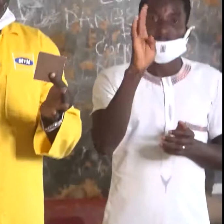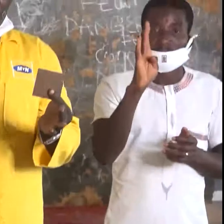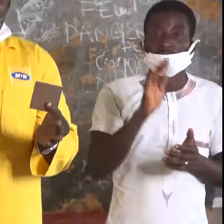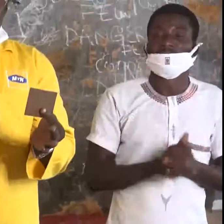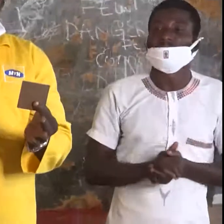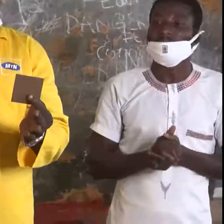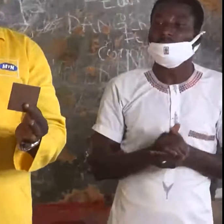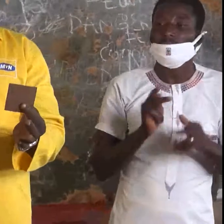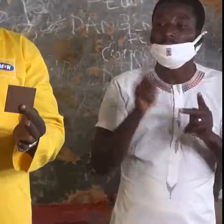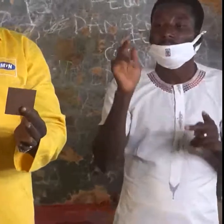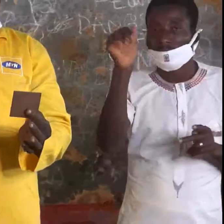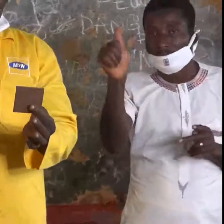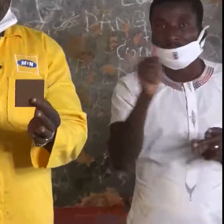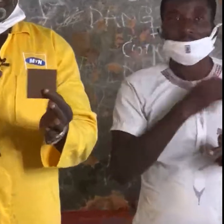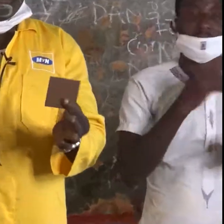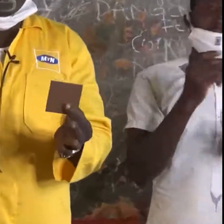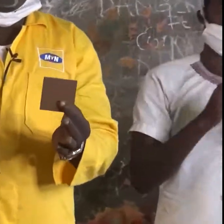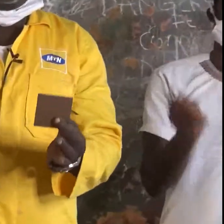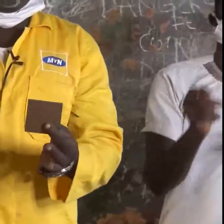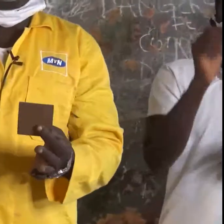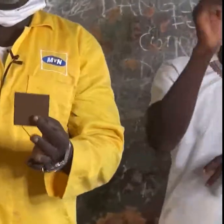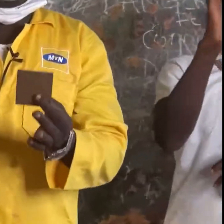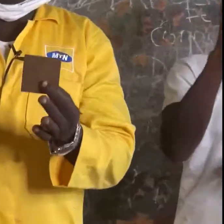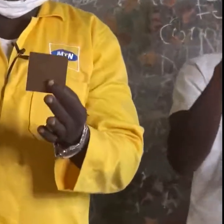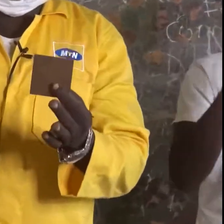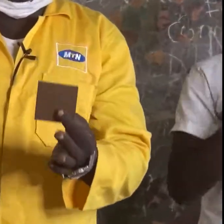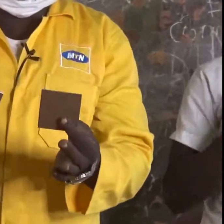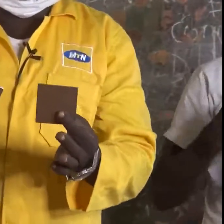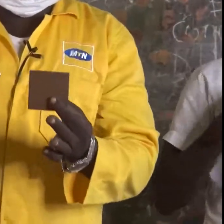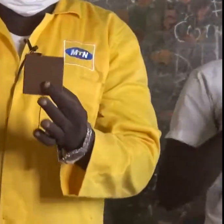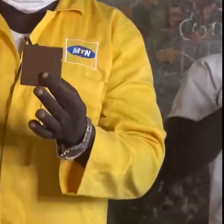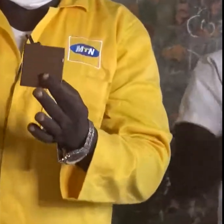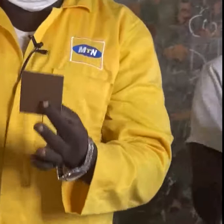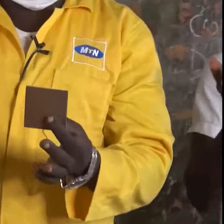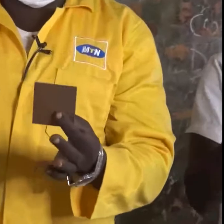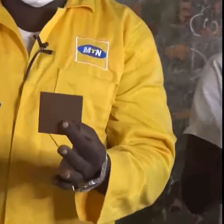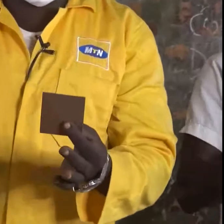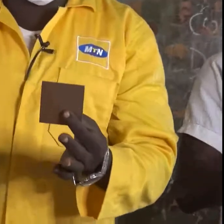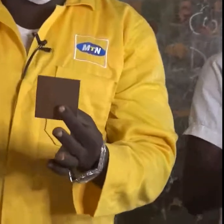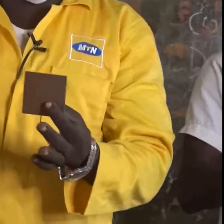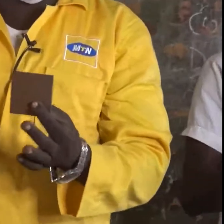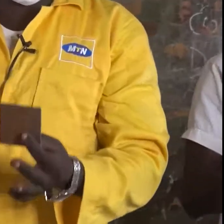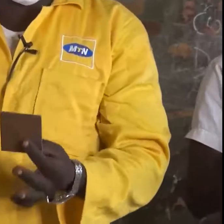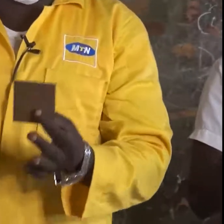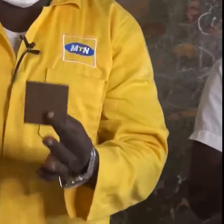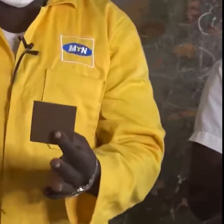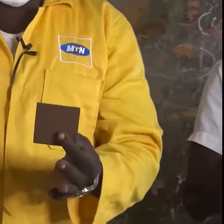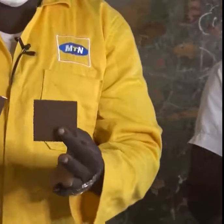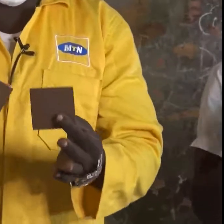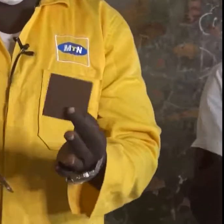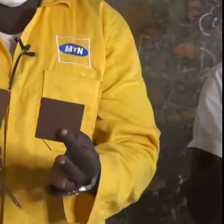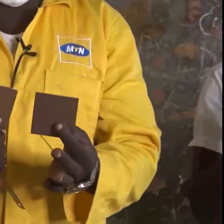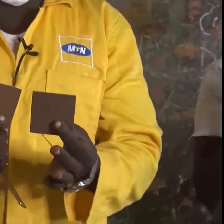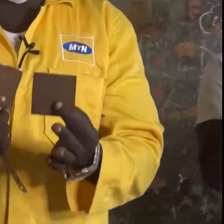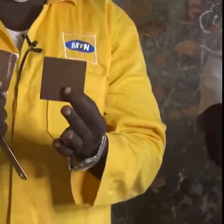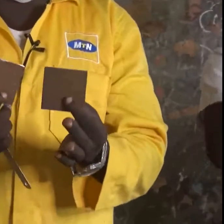We have part A and part B, and this part A and part B have been cut, filed to the required 70